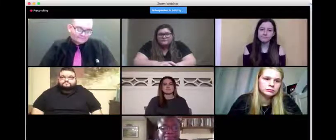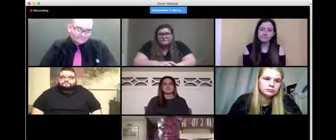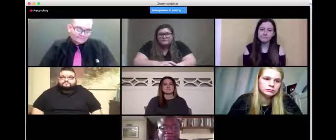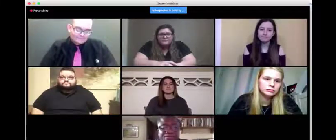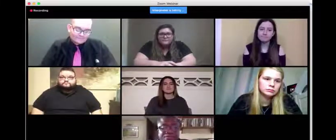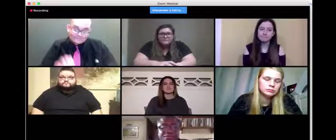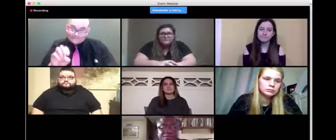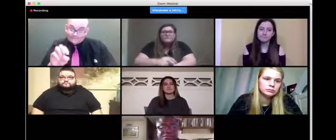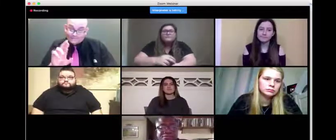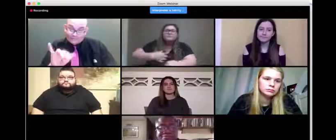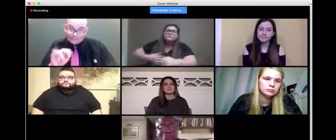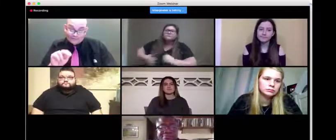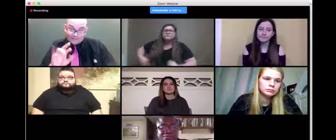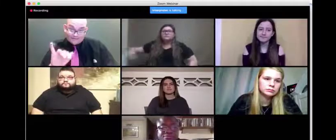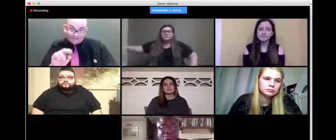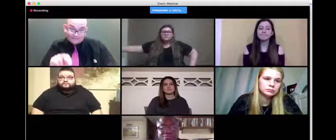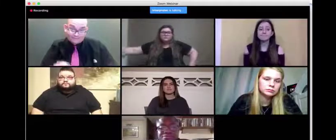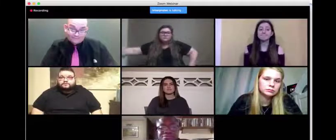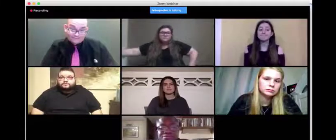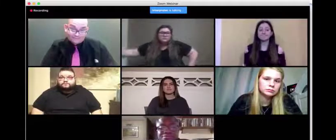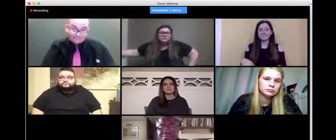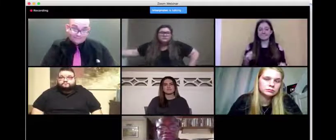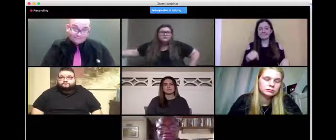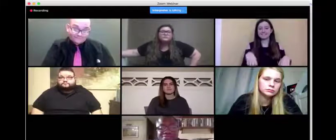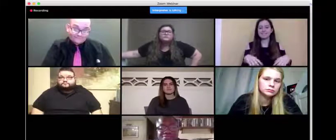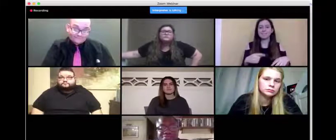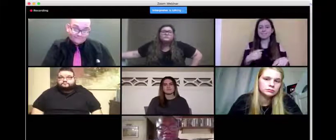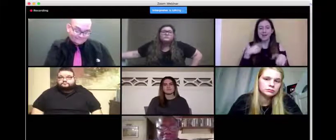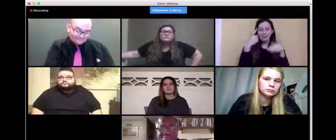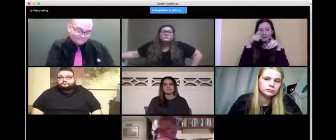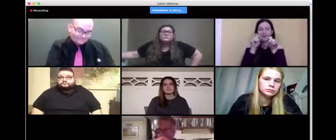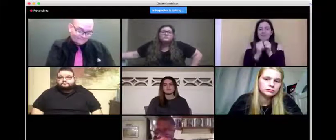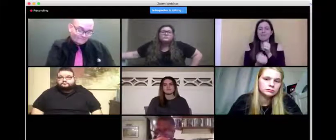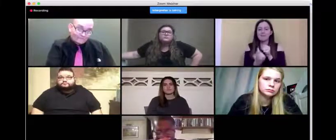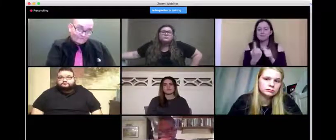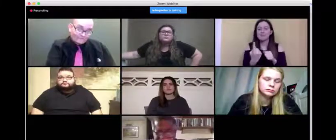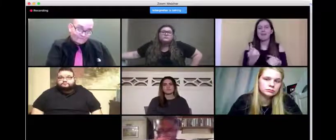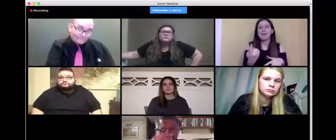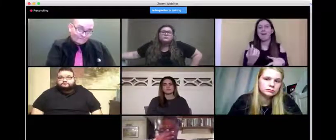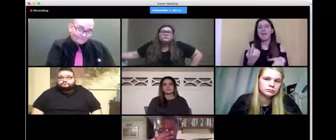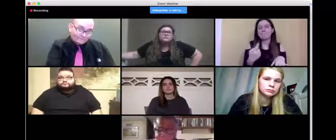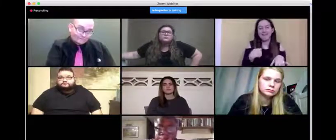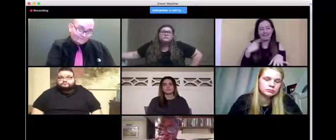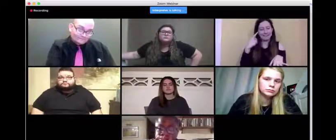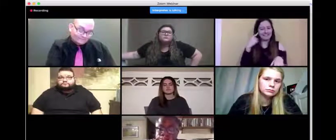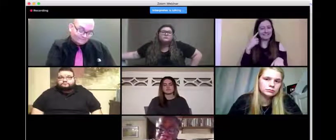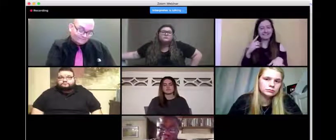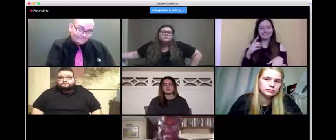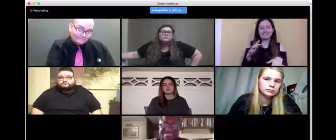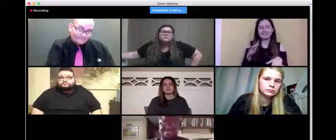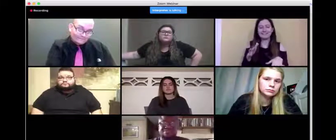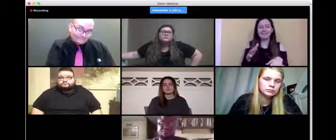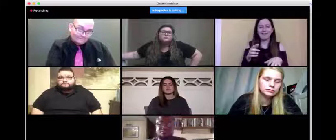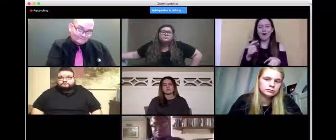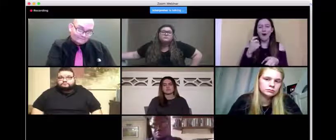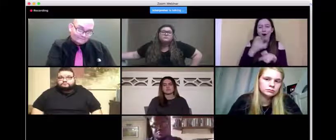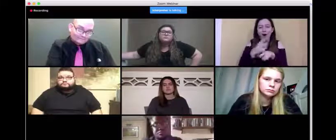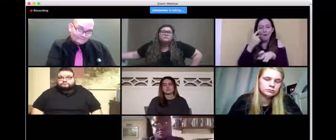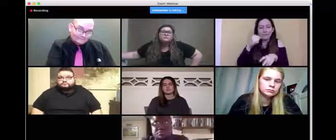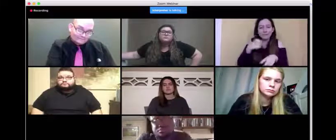I agree with everyone. I think that it's hard for me to really answer because I grew up